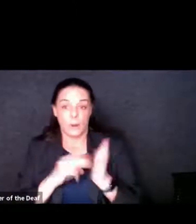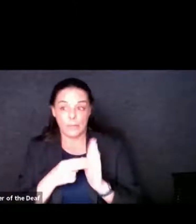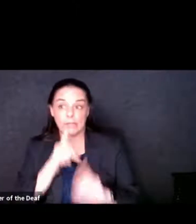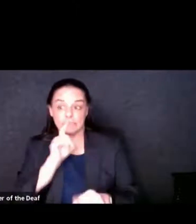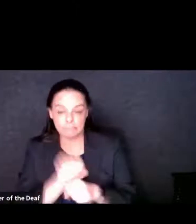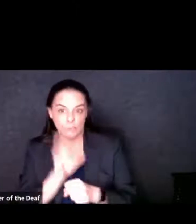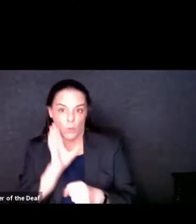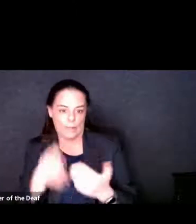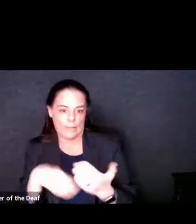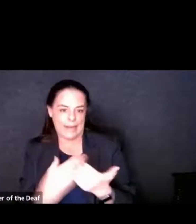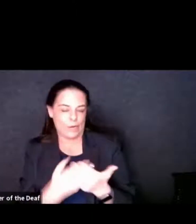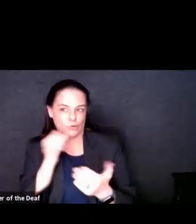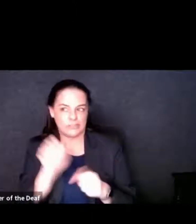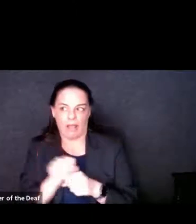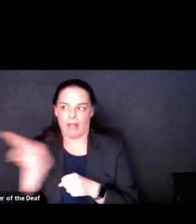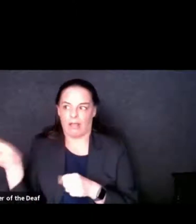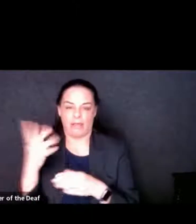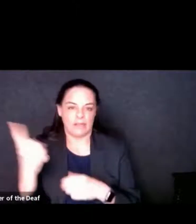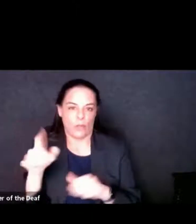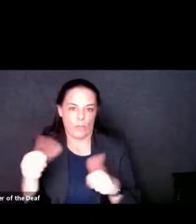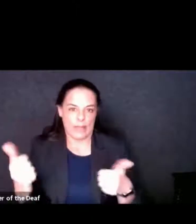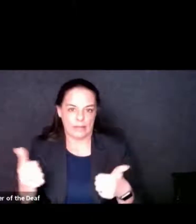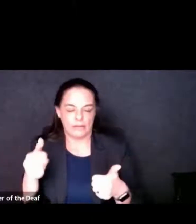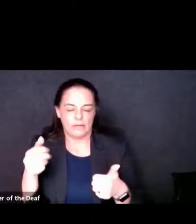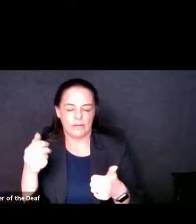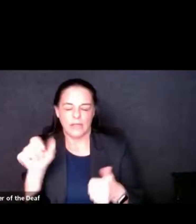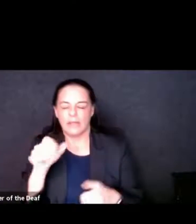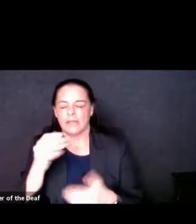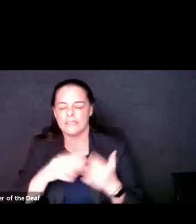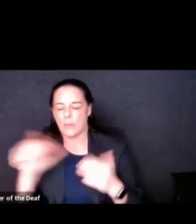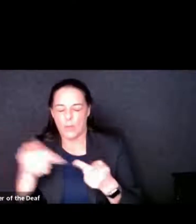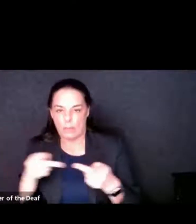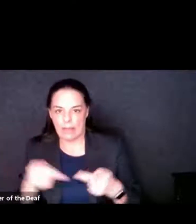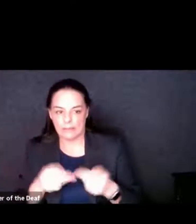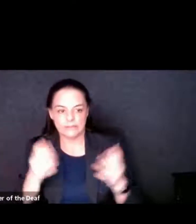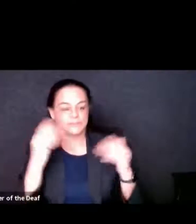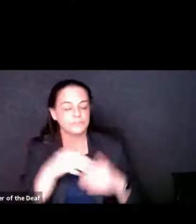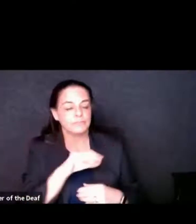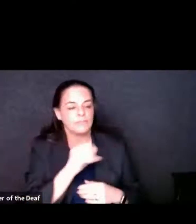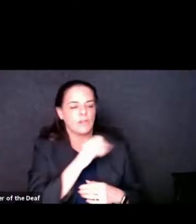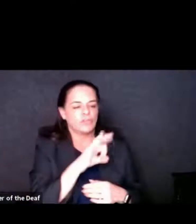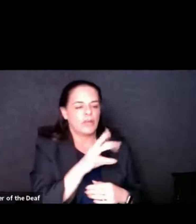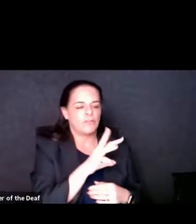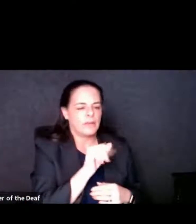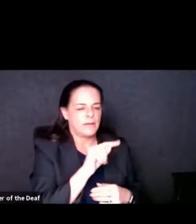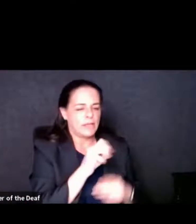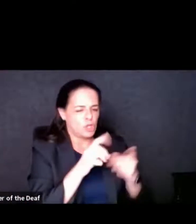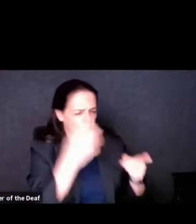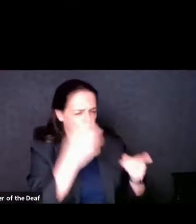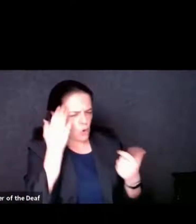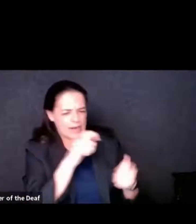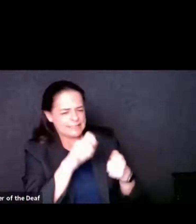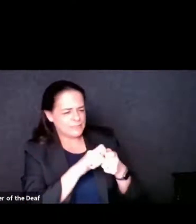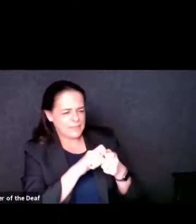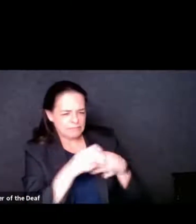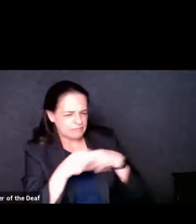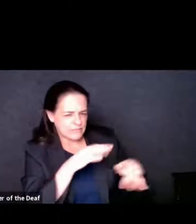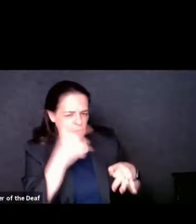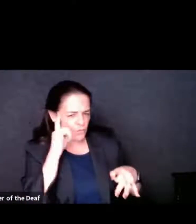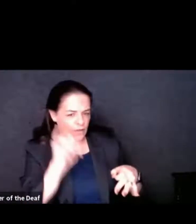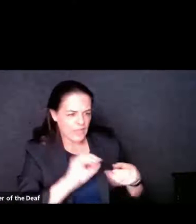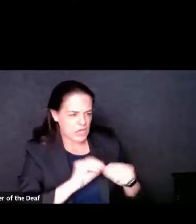not being diverted somewhere else. From Jeff with WATE, do you know of any specific explanation for the spike in deaths